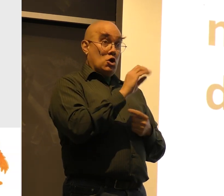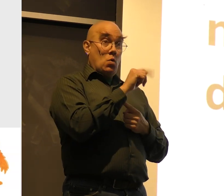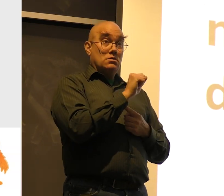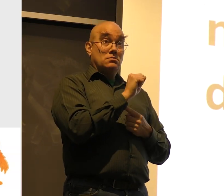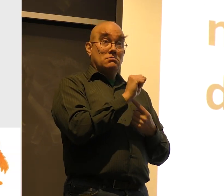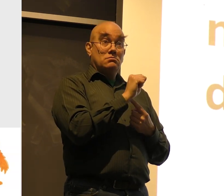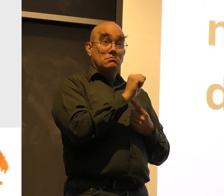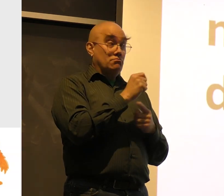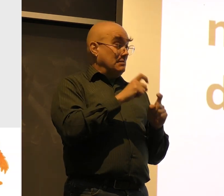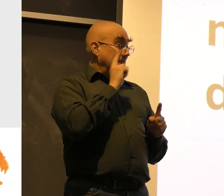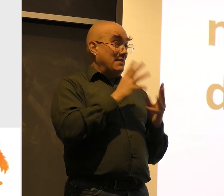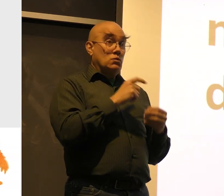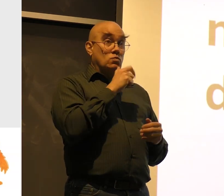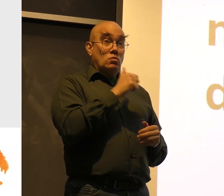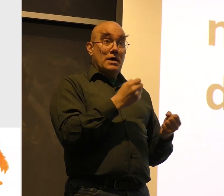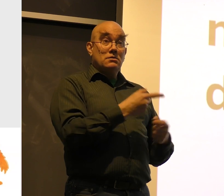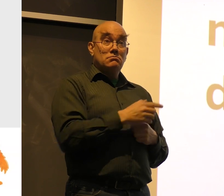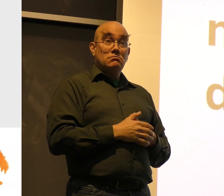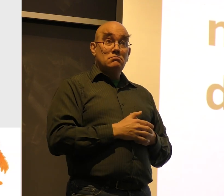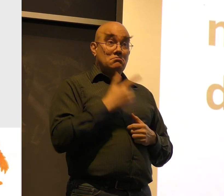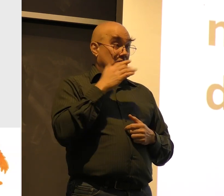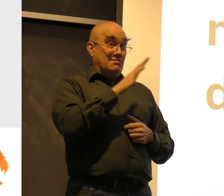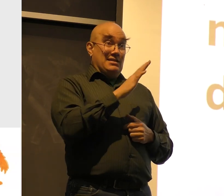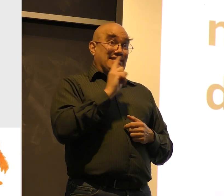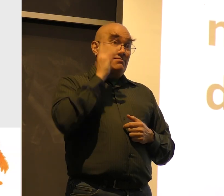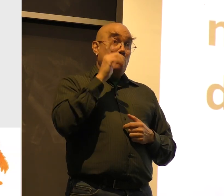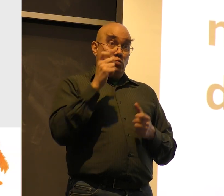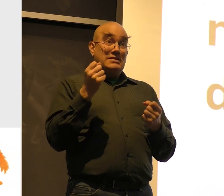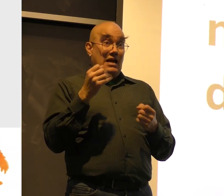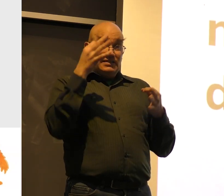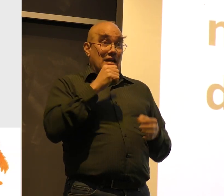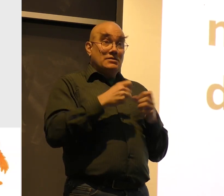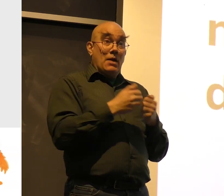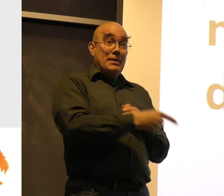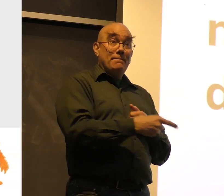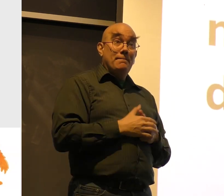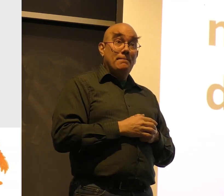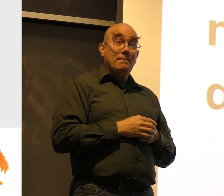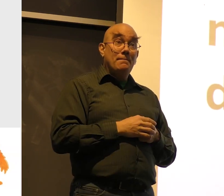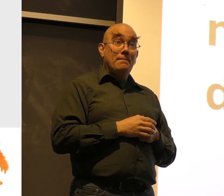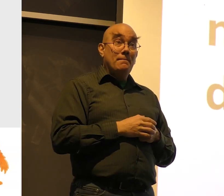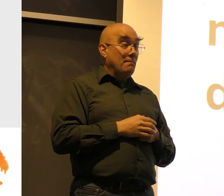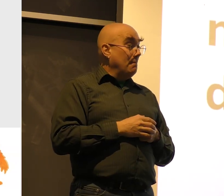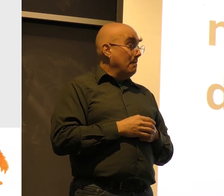Because I've met coaches from deaf families who don't sign because their deaf parents who decided not to sign with their